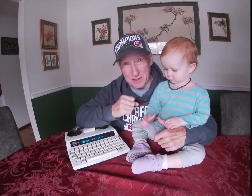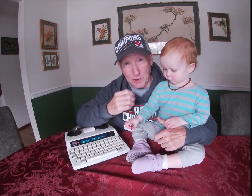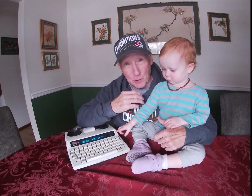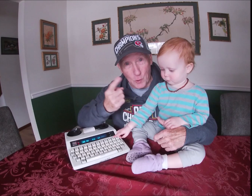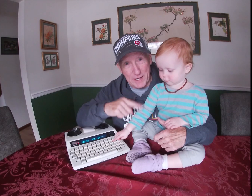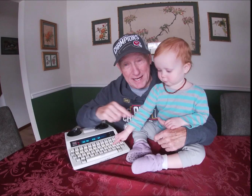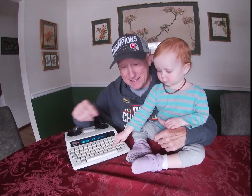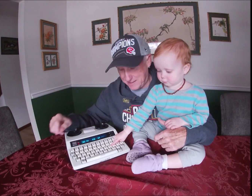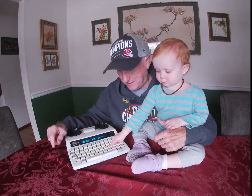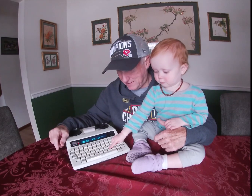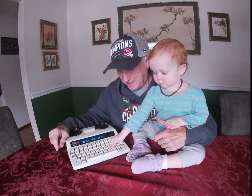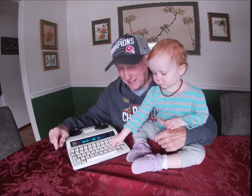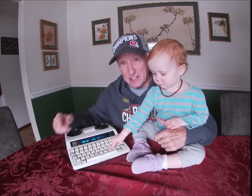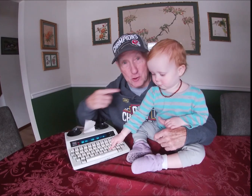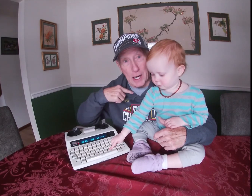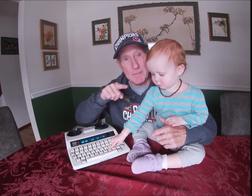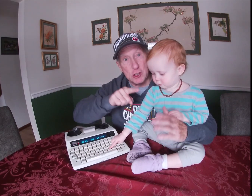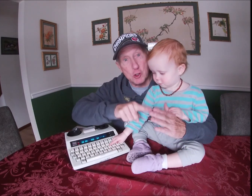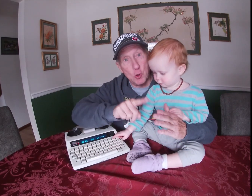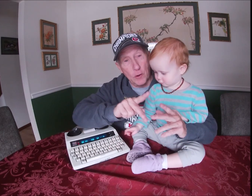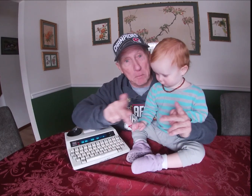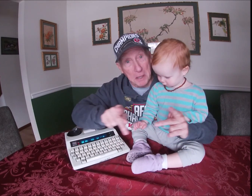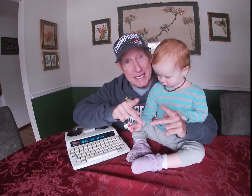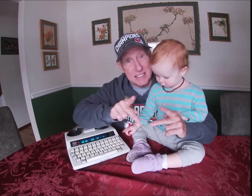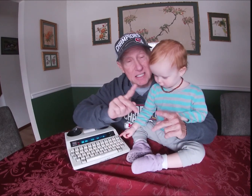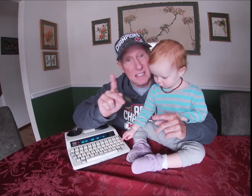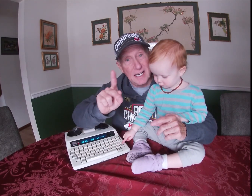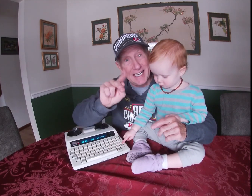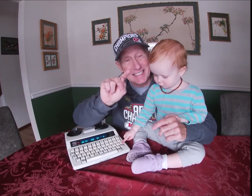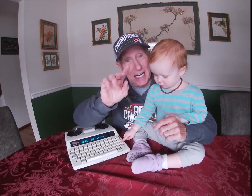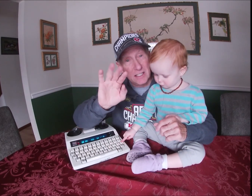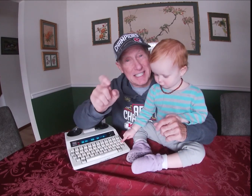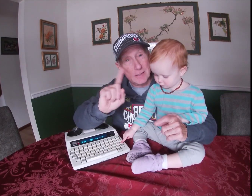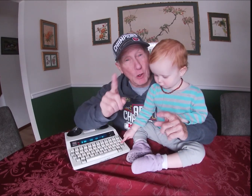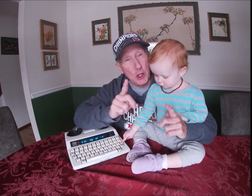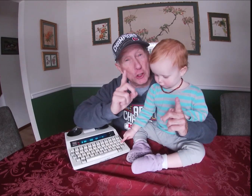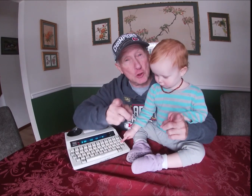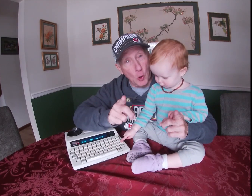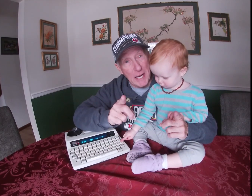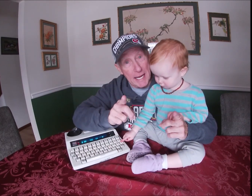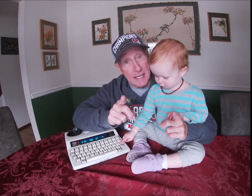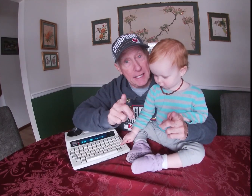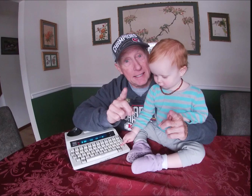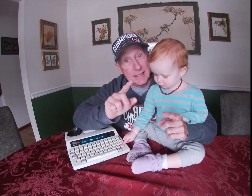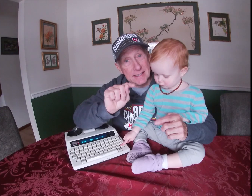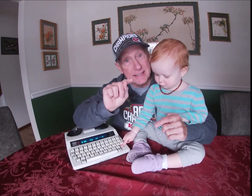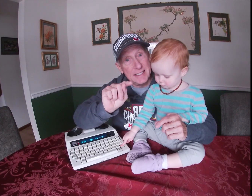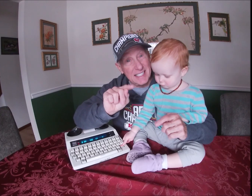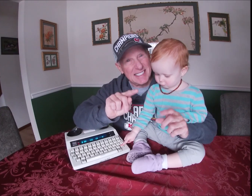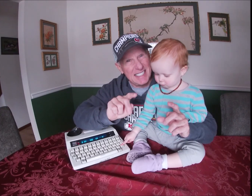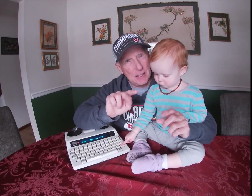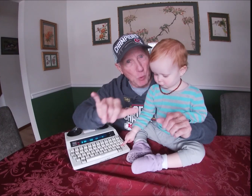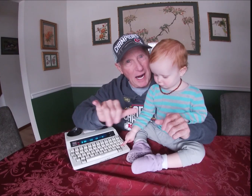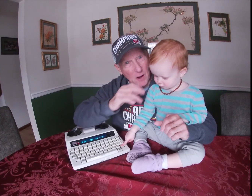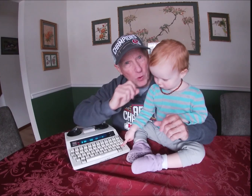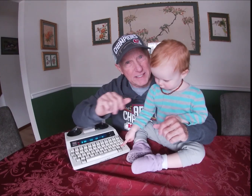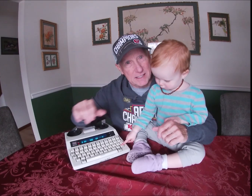good old days. So I'm going to show you the place at Teletype where you can donate the TTY, old